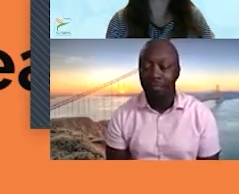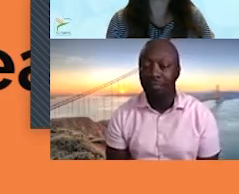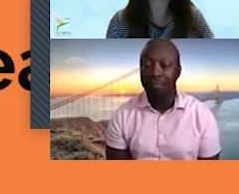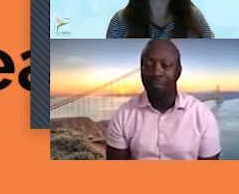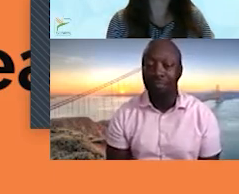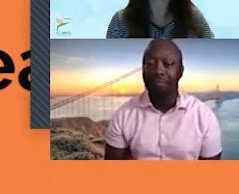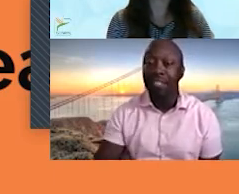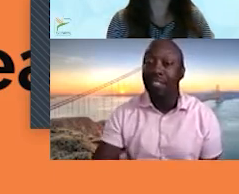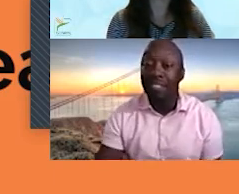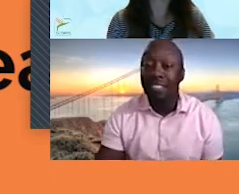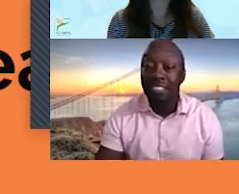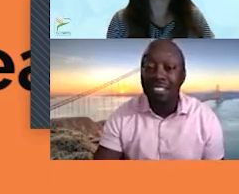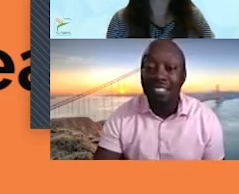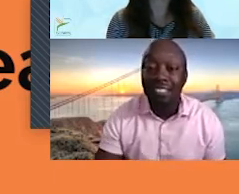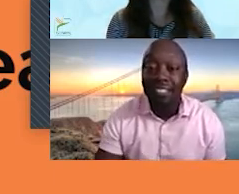babyscience-sessions.com.